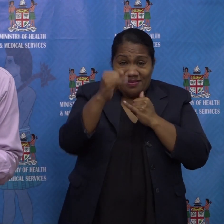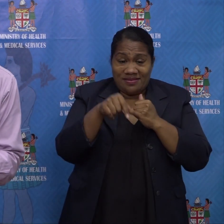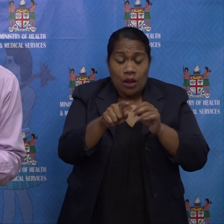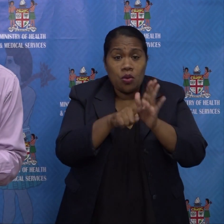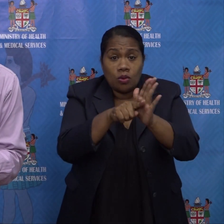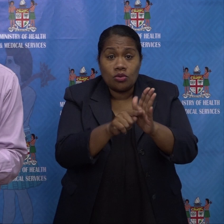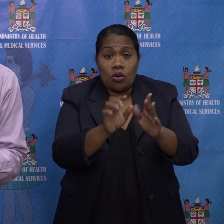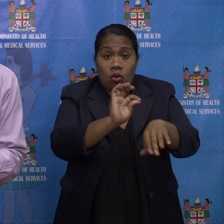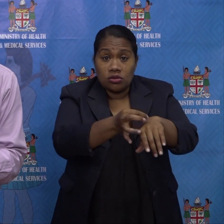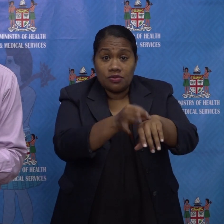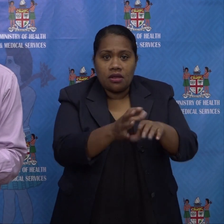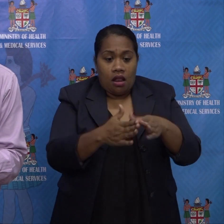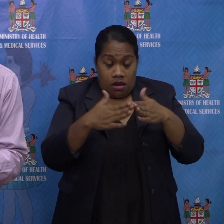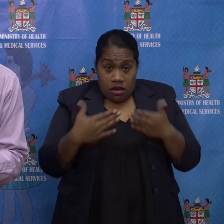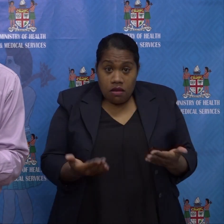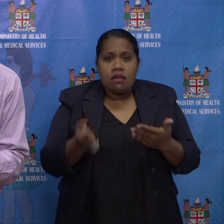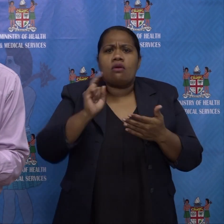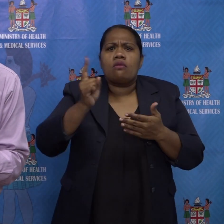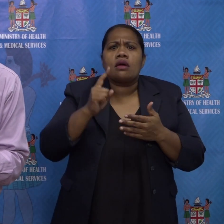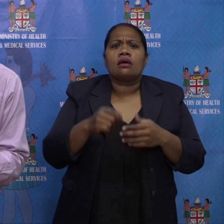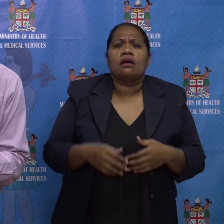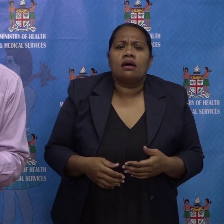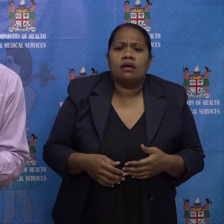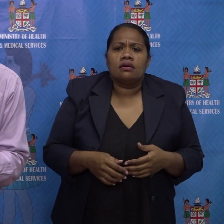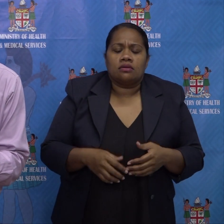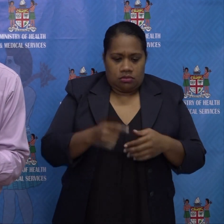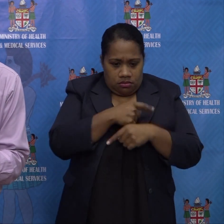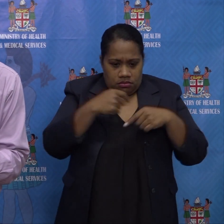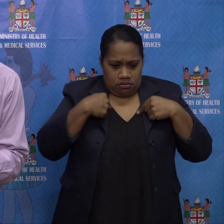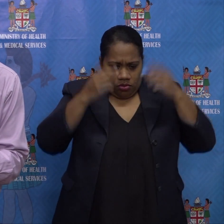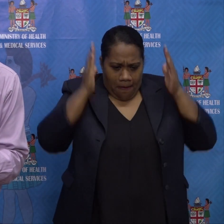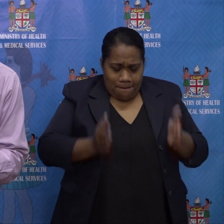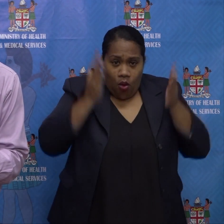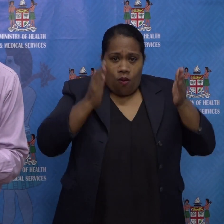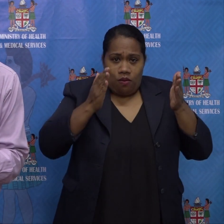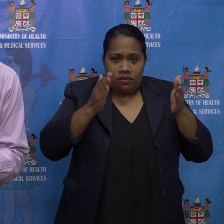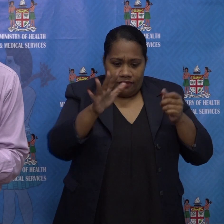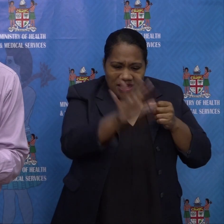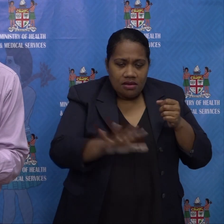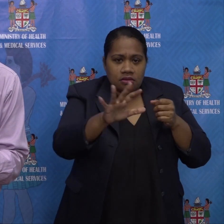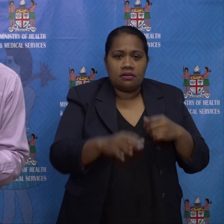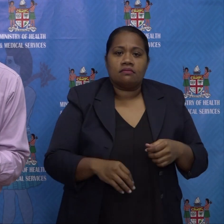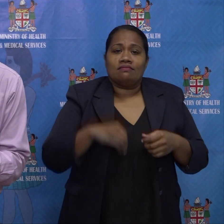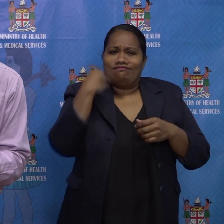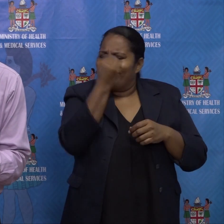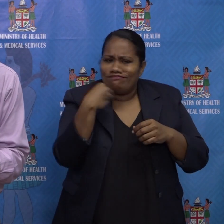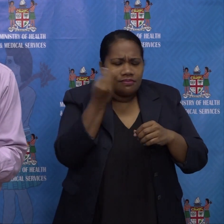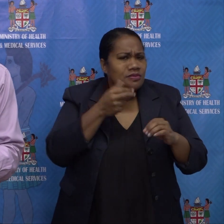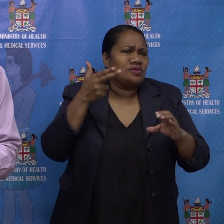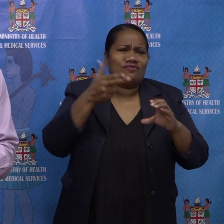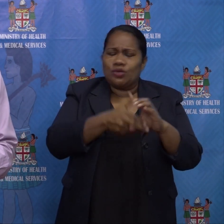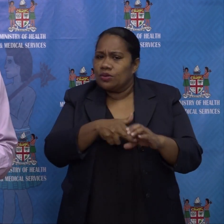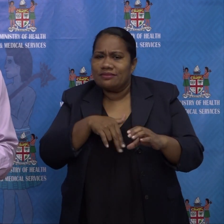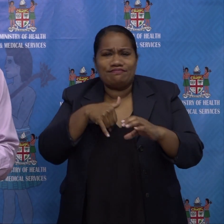recommendation is to maintain the current borders of existing containment areas. fuel, food, freight, and medical